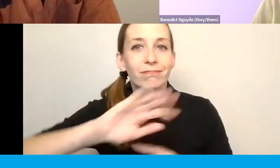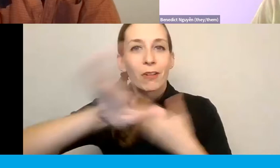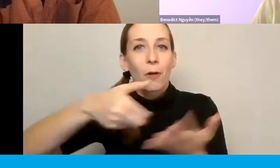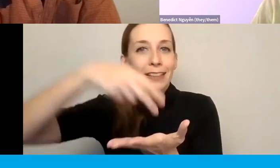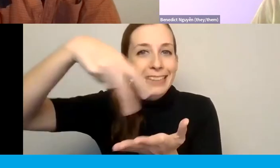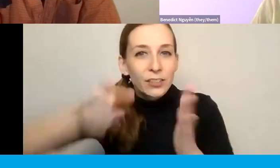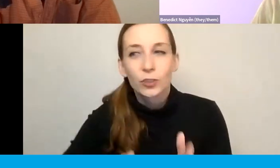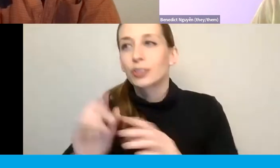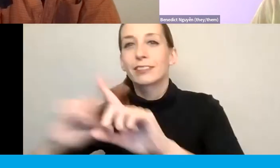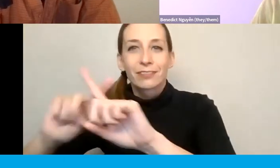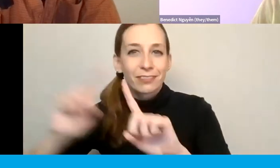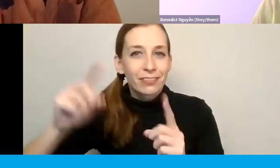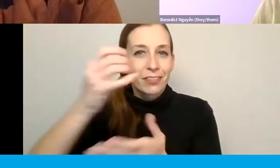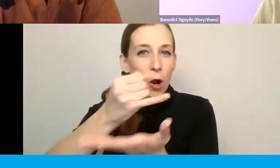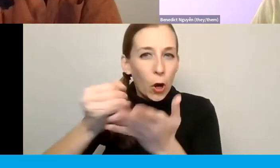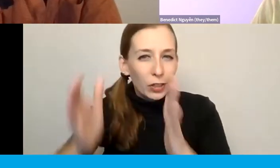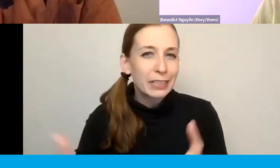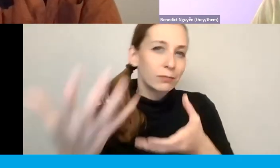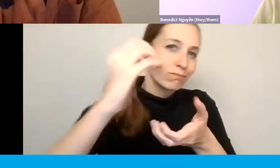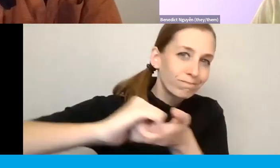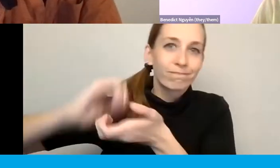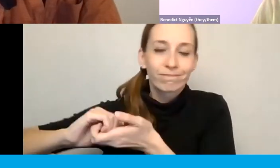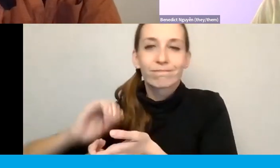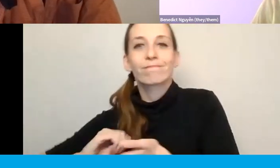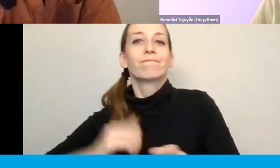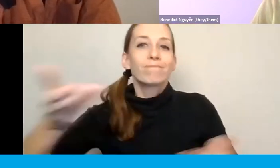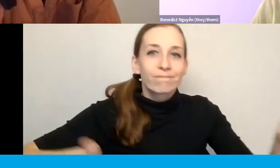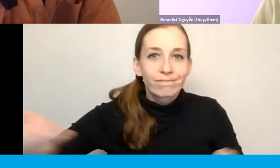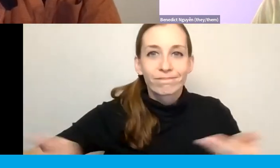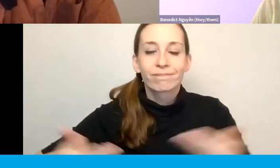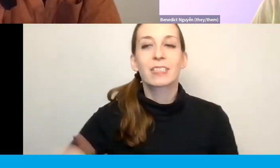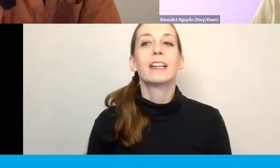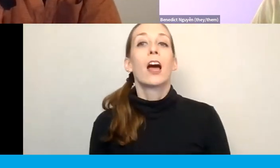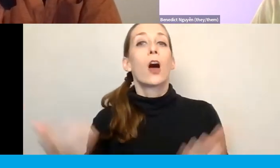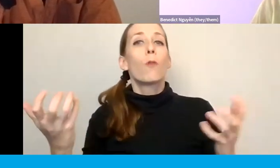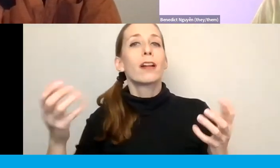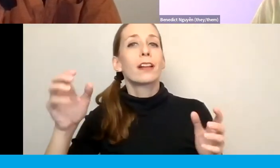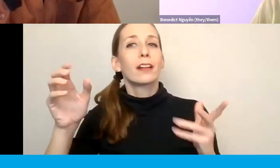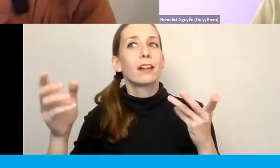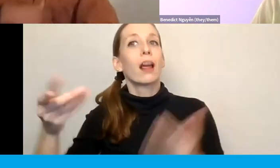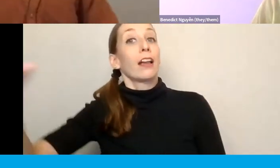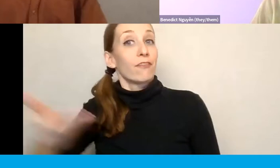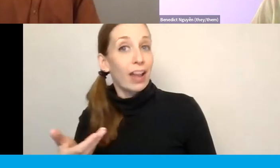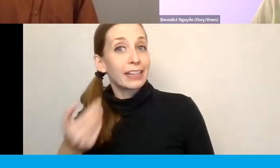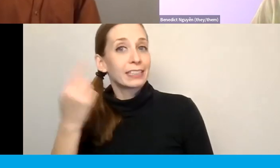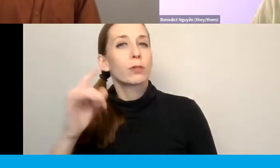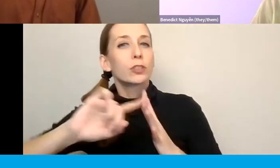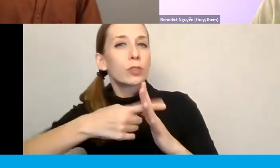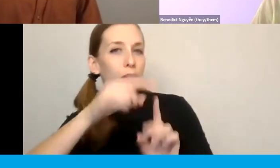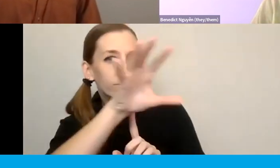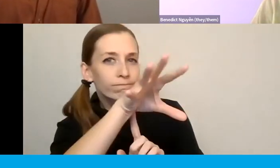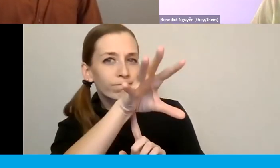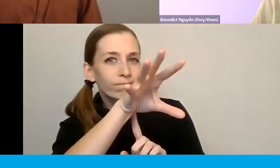And I invited people in to start documenting our time there. And there was sort